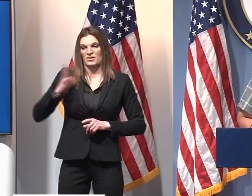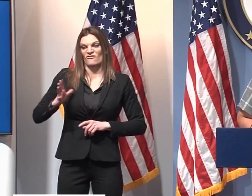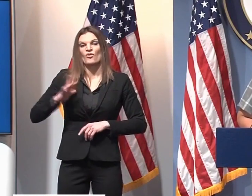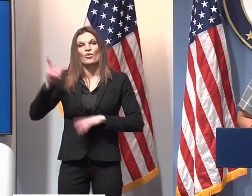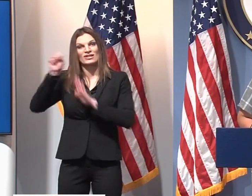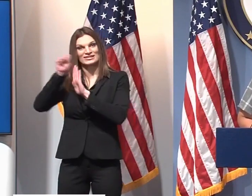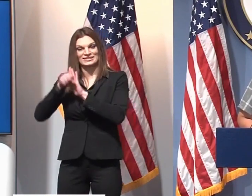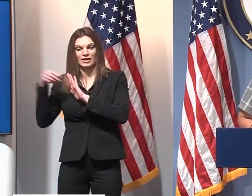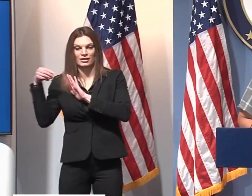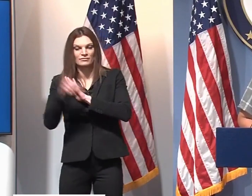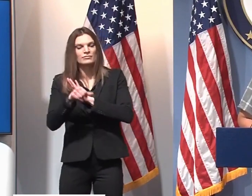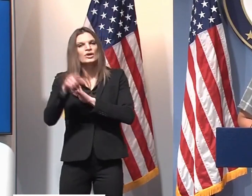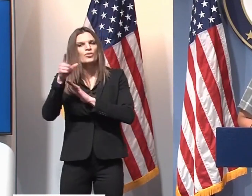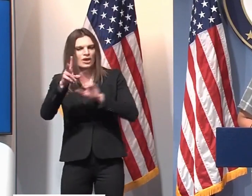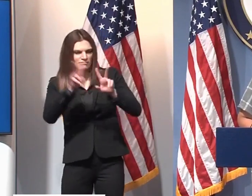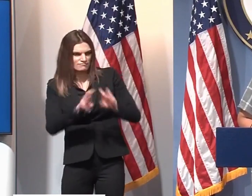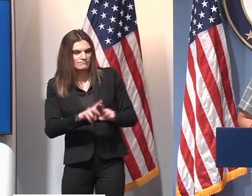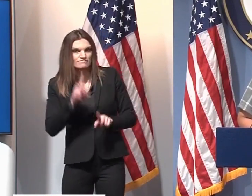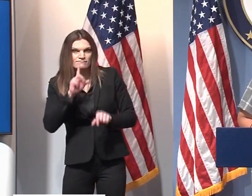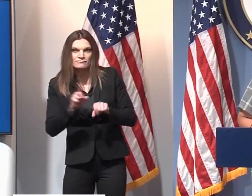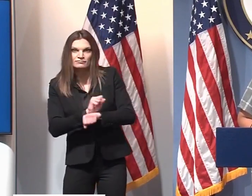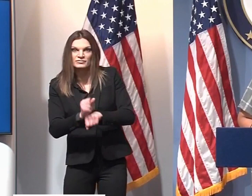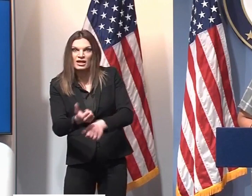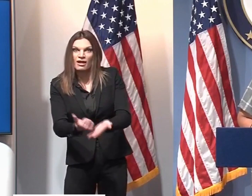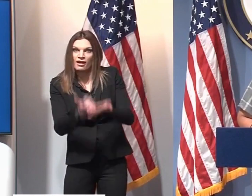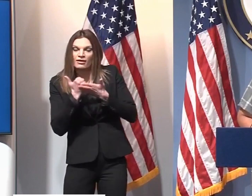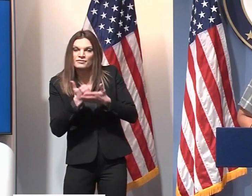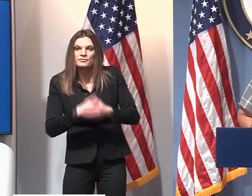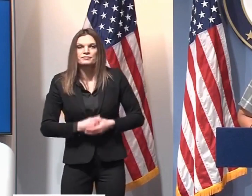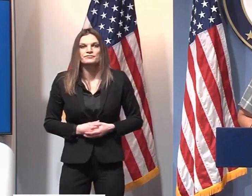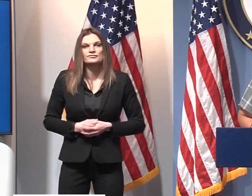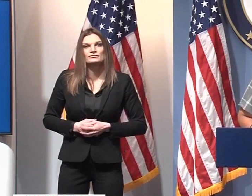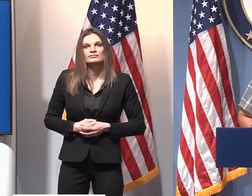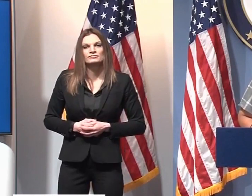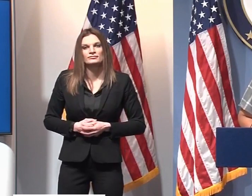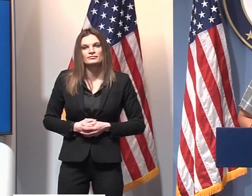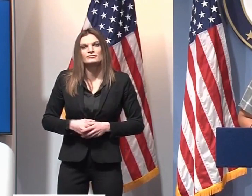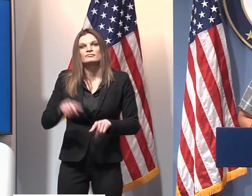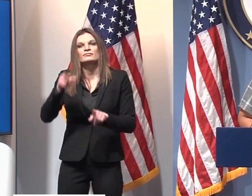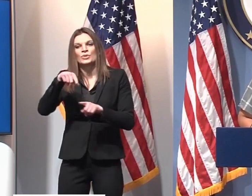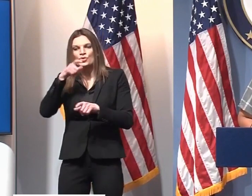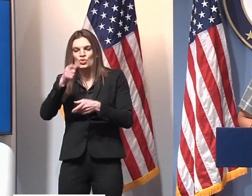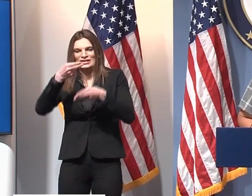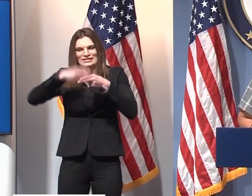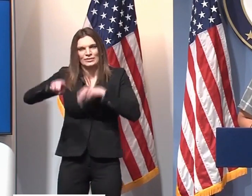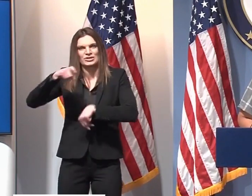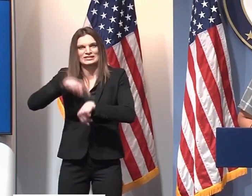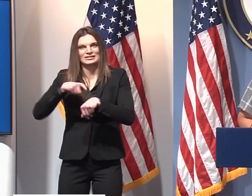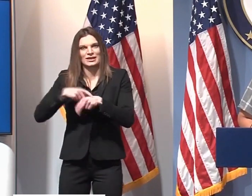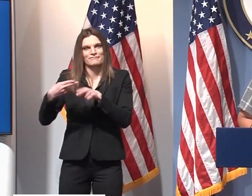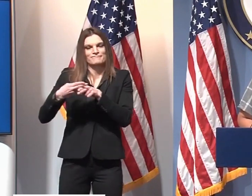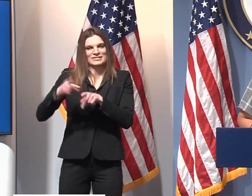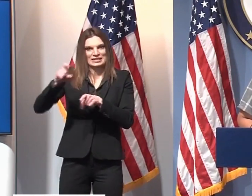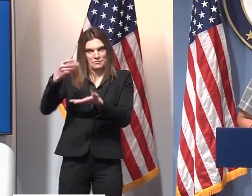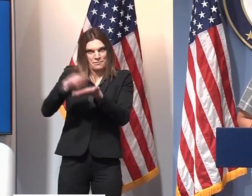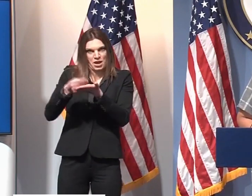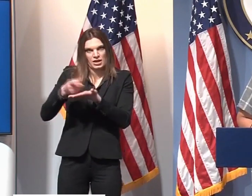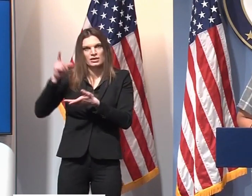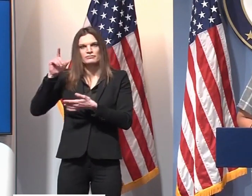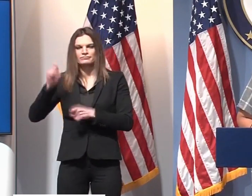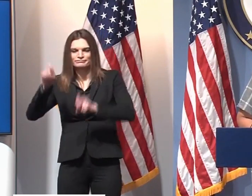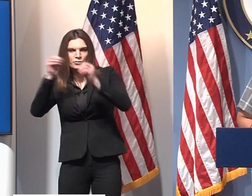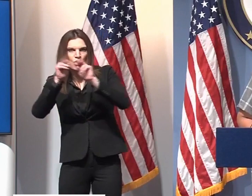recipients and adopting a shelter stipend for recipients of temporary assistance to needy families.